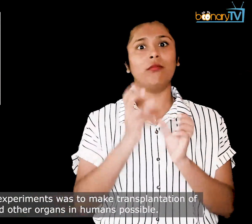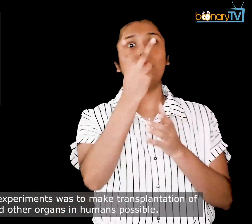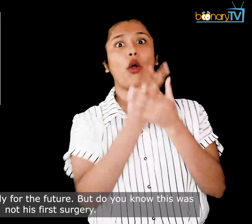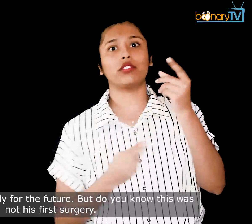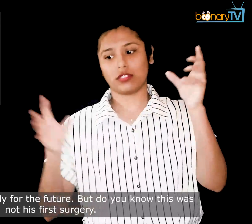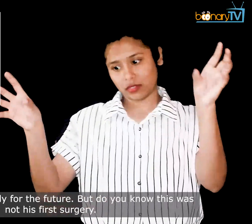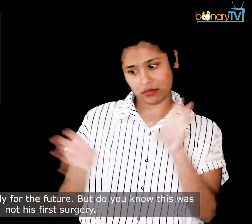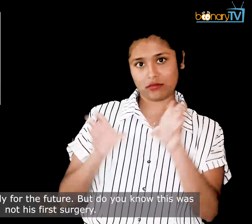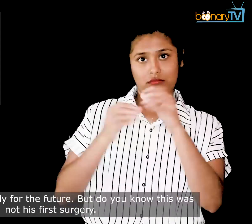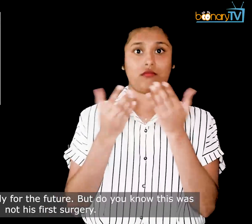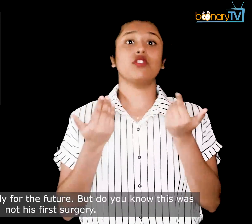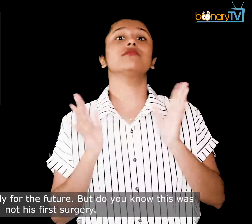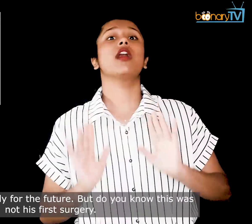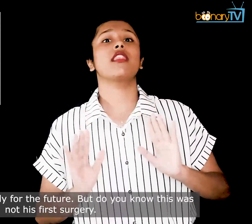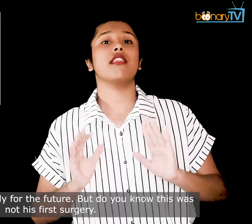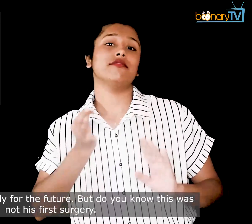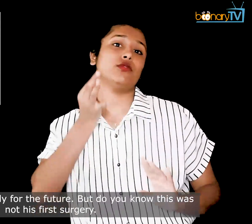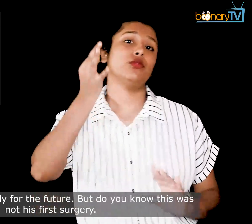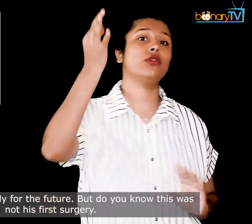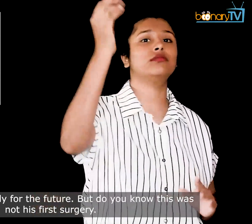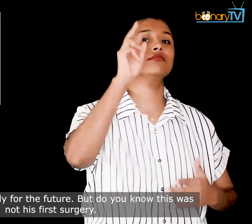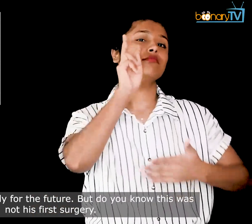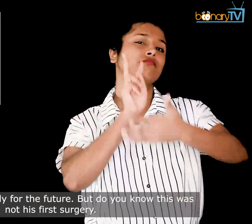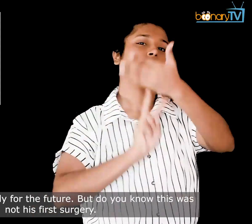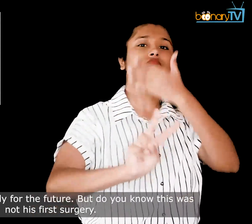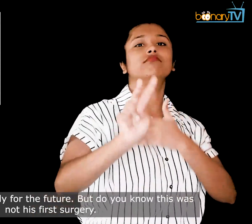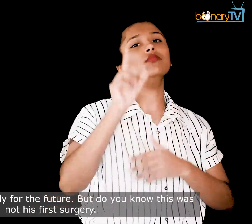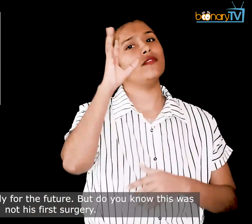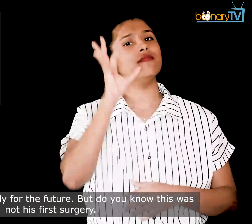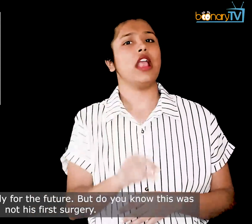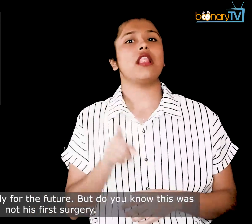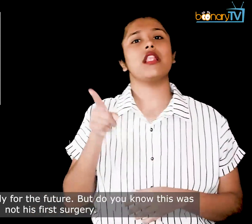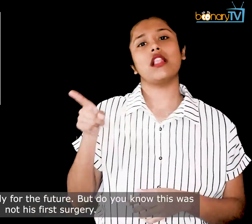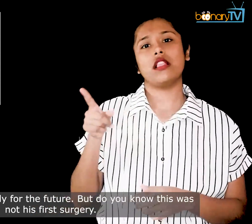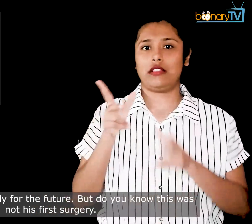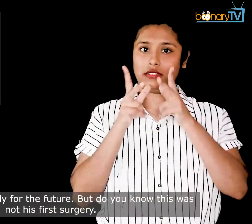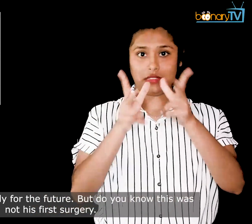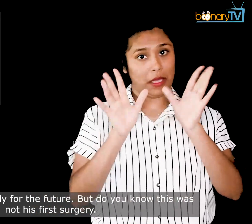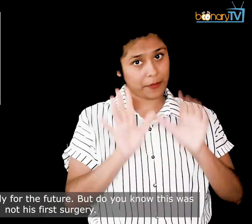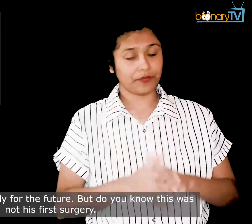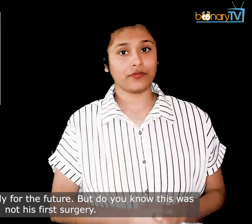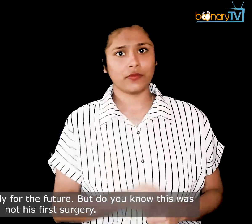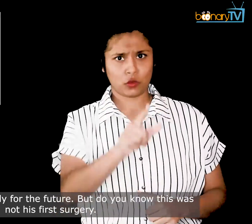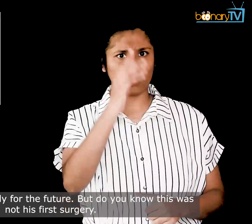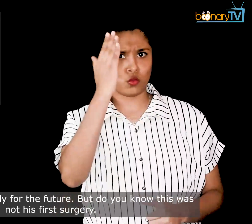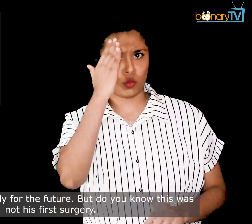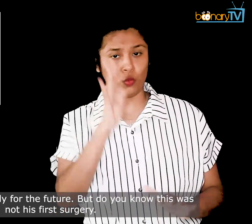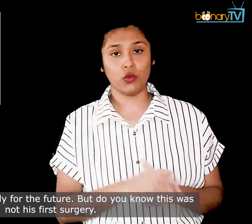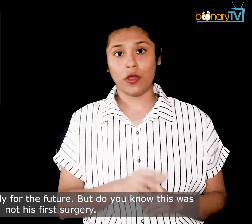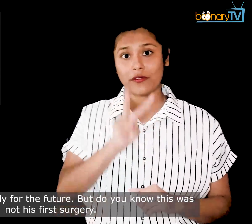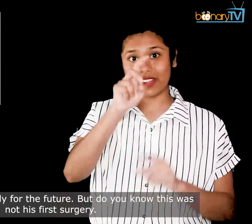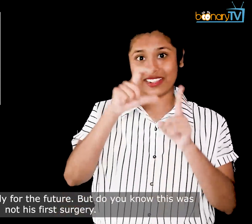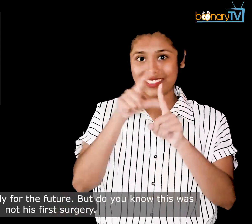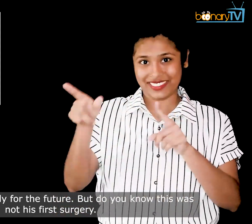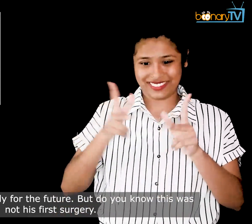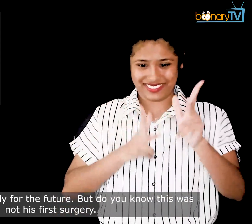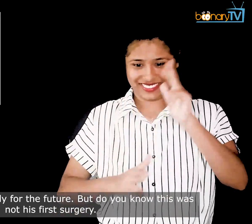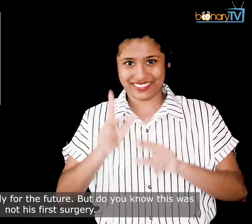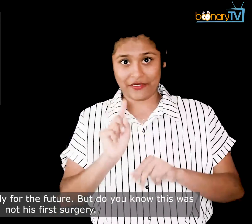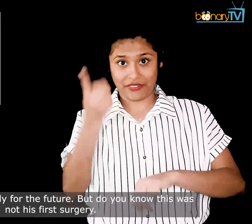He was aiming clearly for the future. But, do you know, this was not his first surgery.